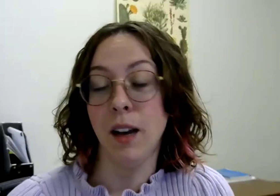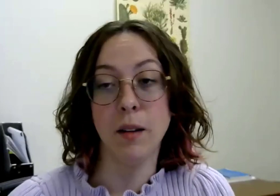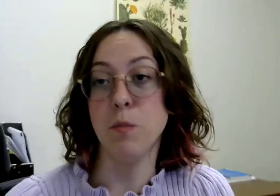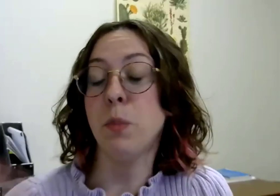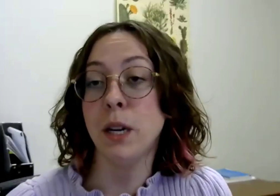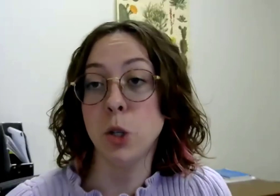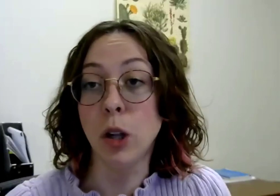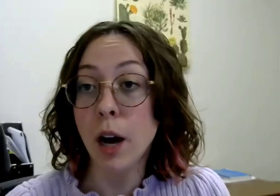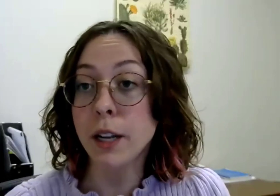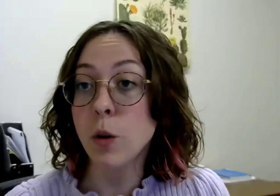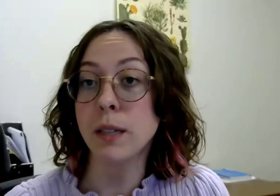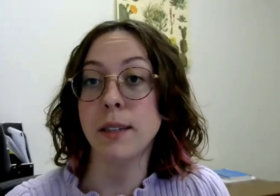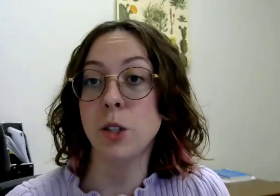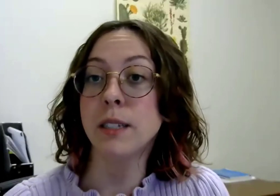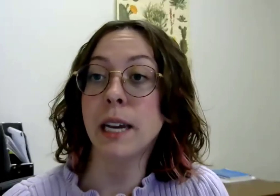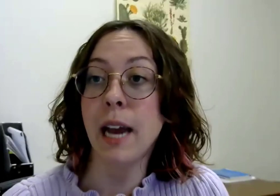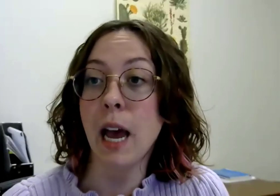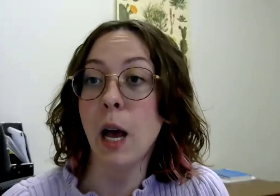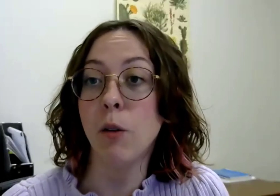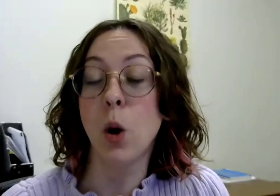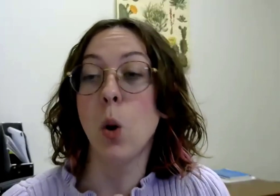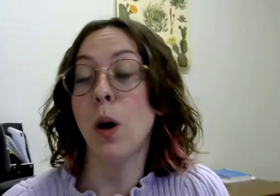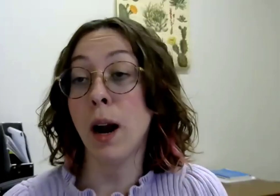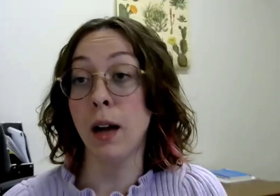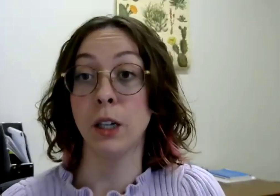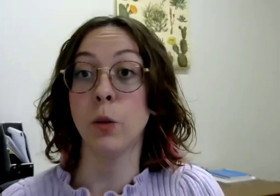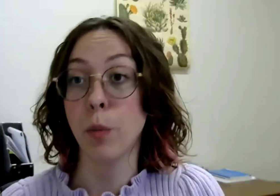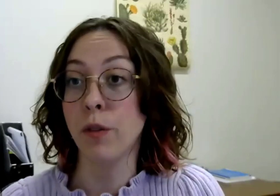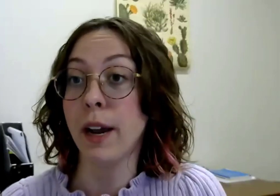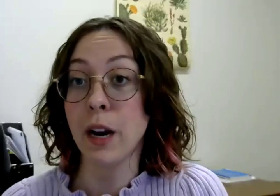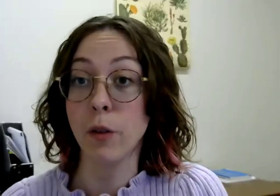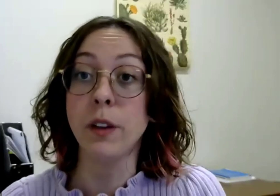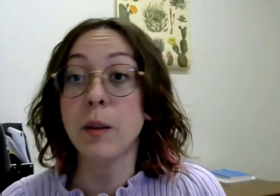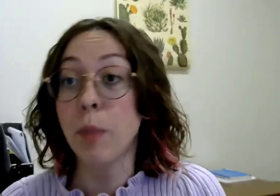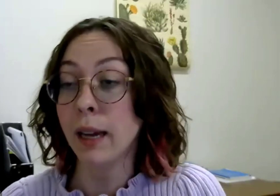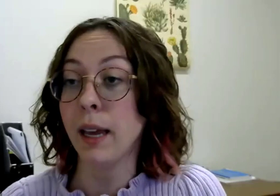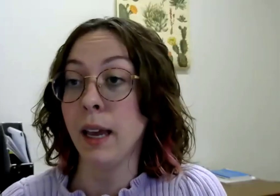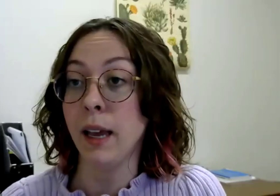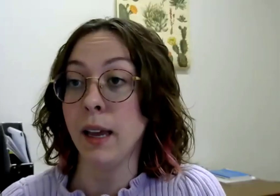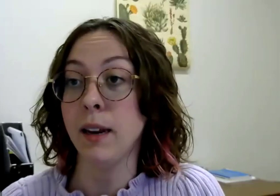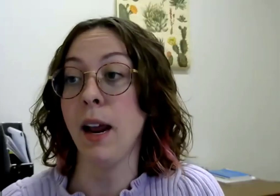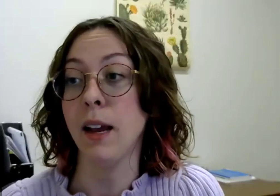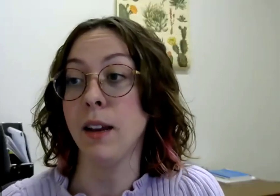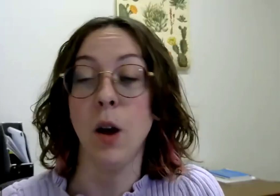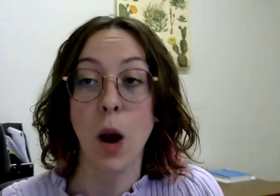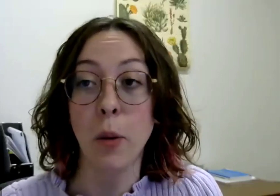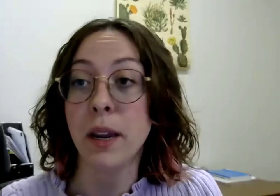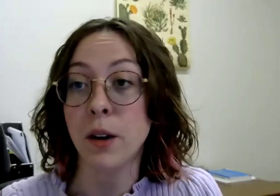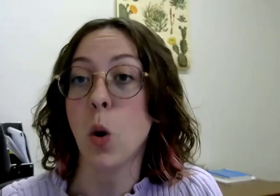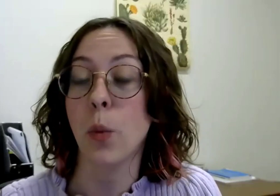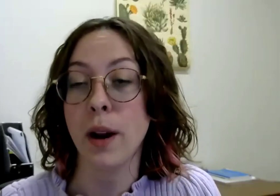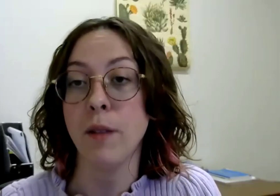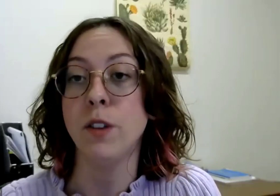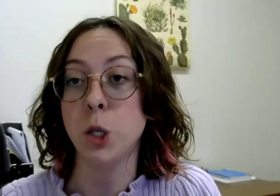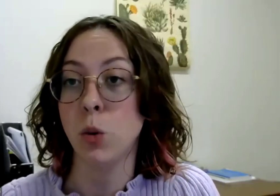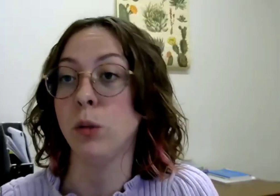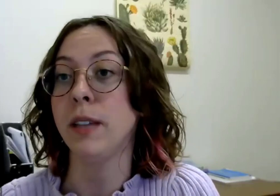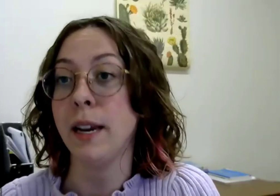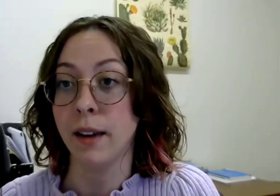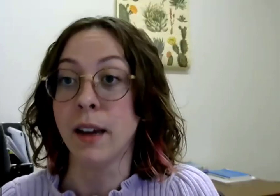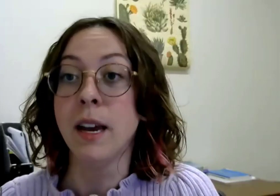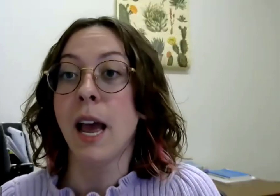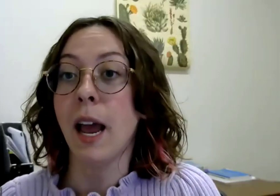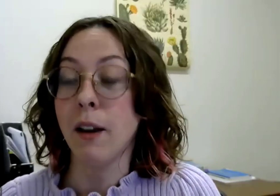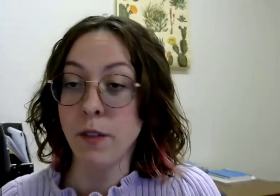impact potential audio messages can have, what color we're providing our feedback in, and how we can incorporate